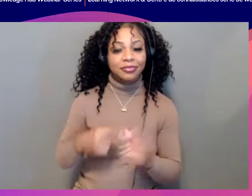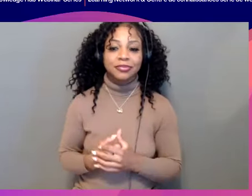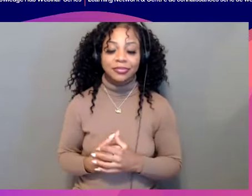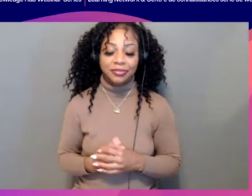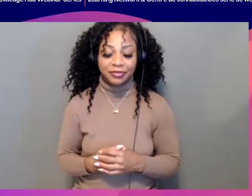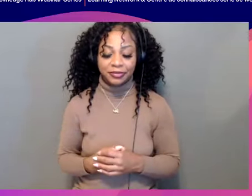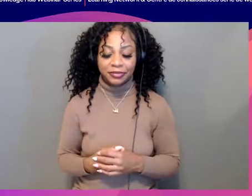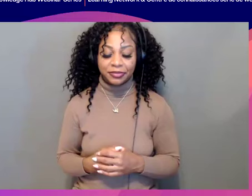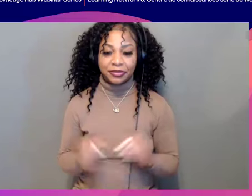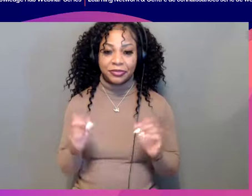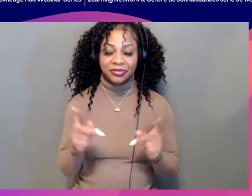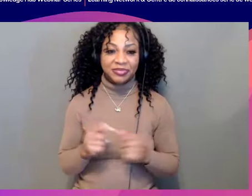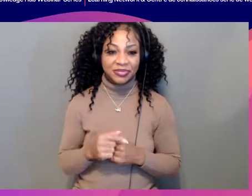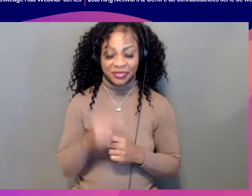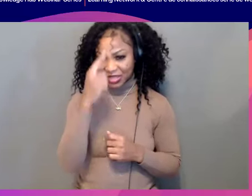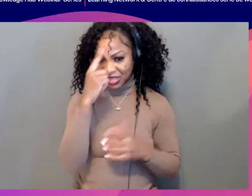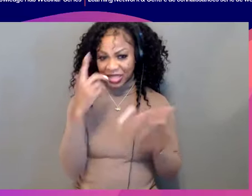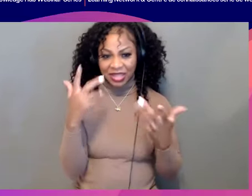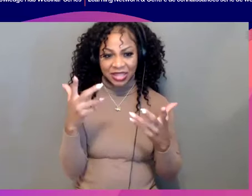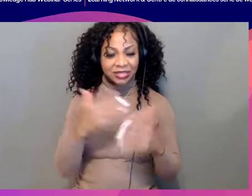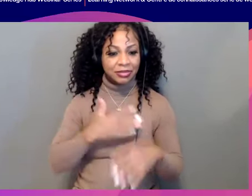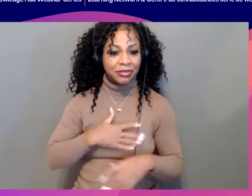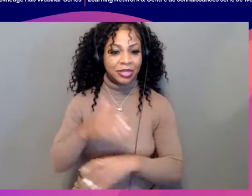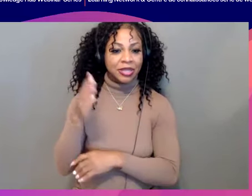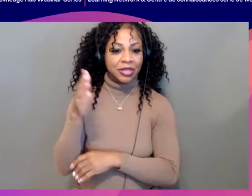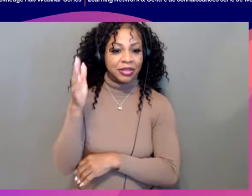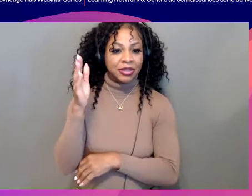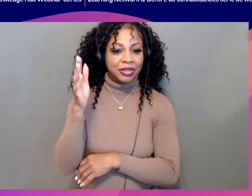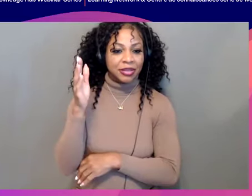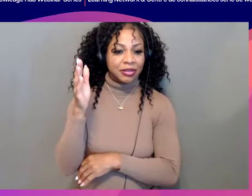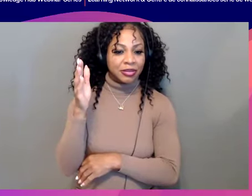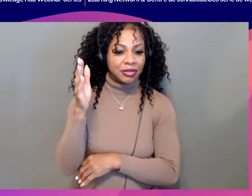Okay, I think that is all that I have.